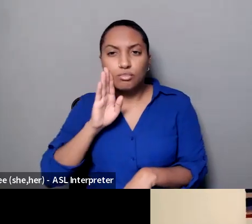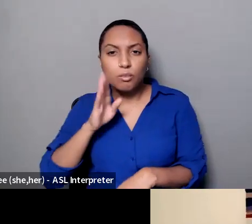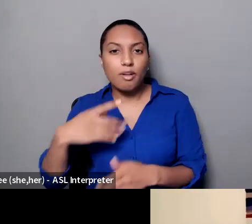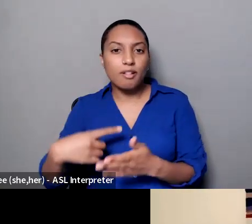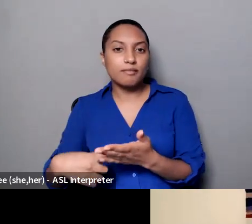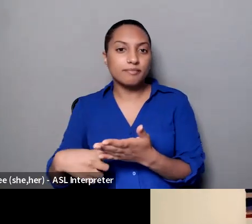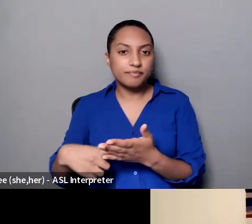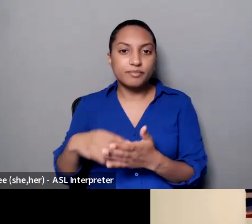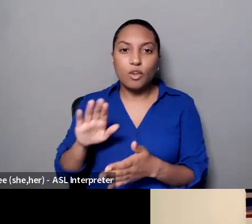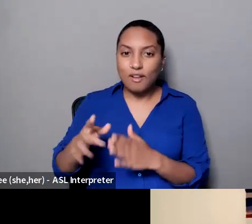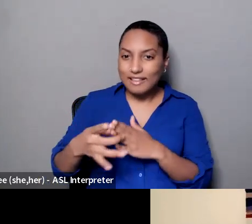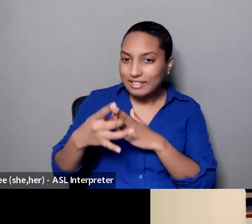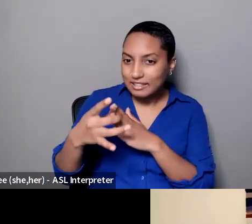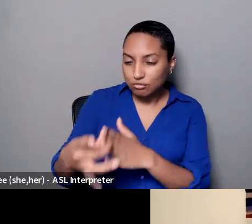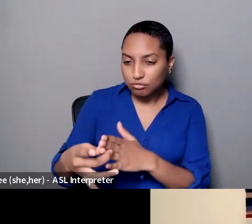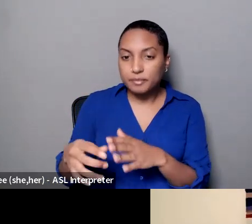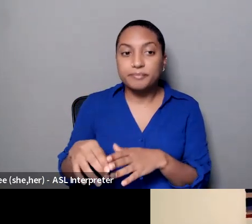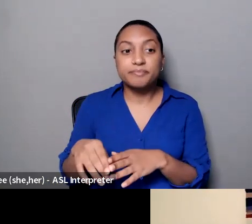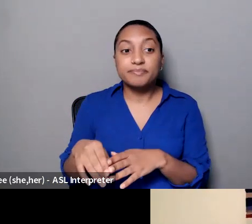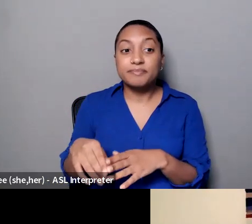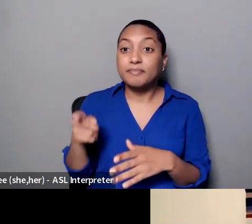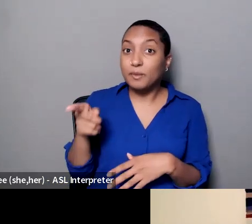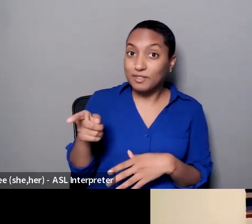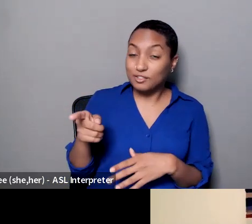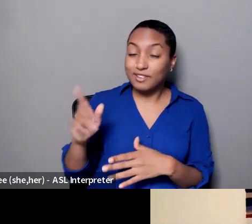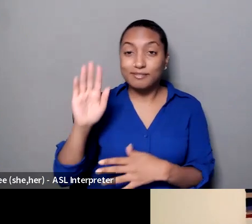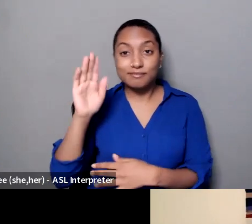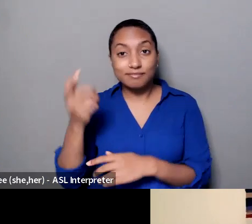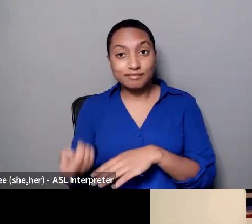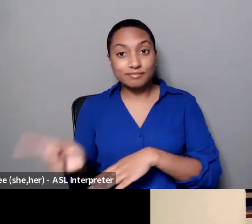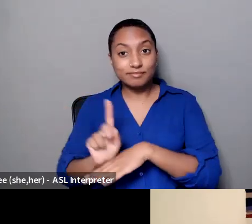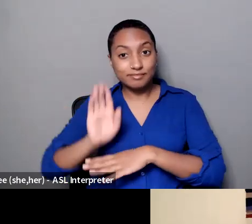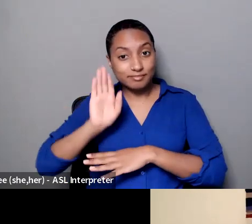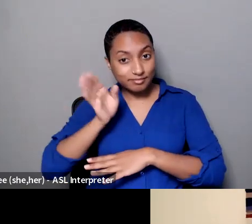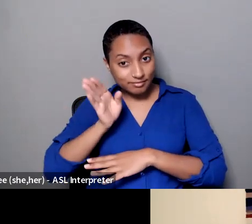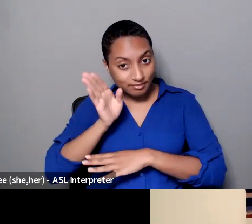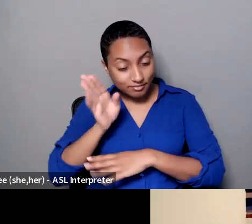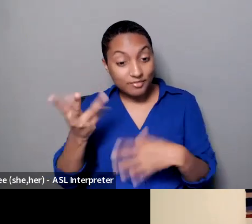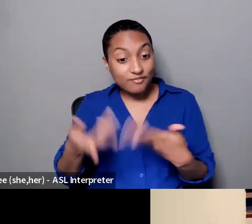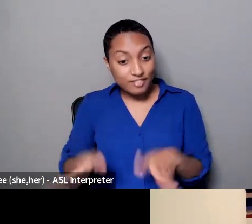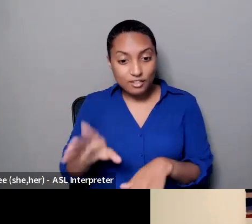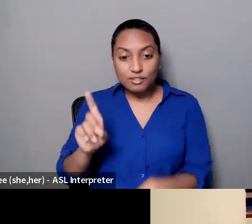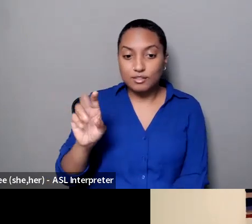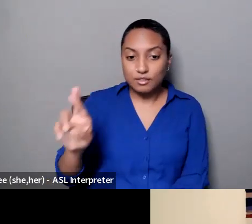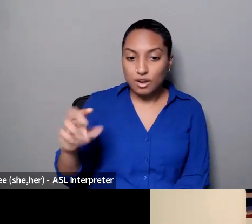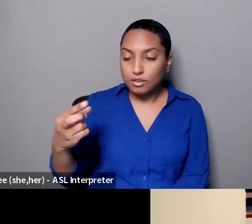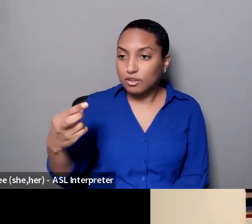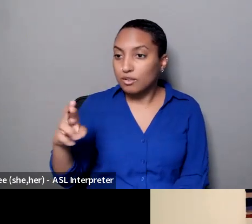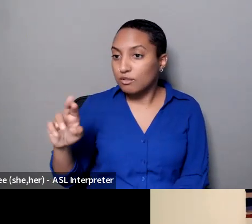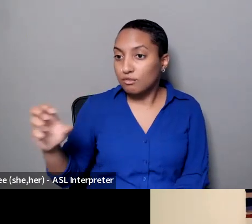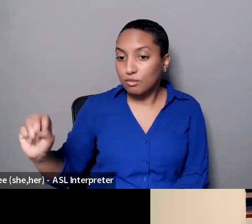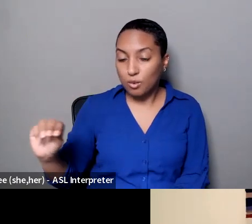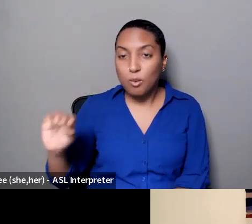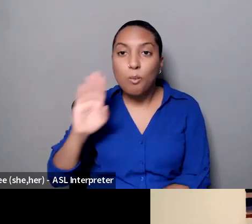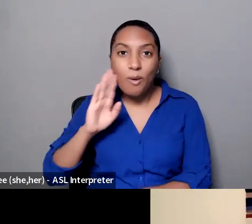by Dr. Grooms, who will help us to understand diversity, equity, and inclusion